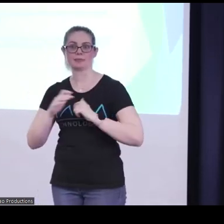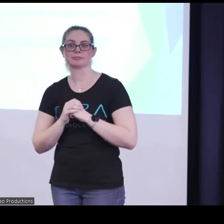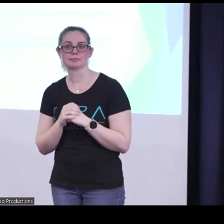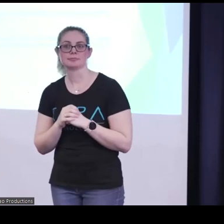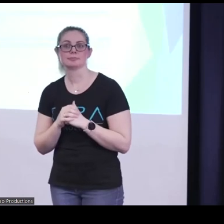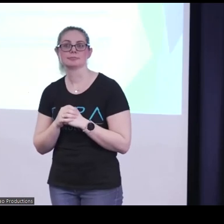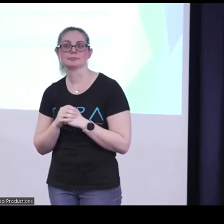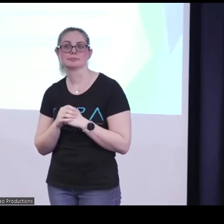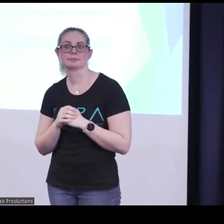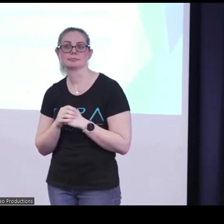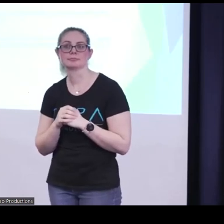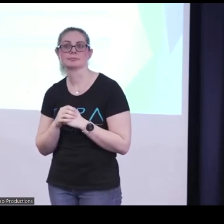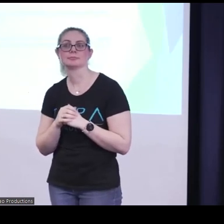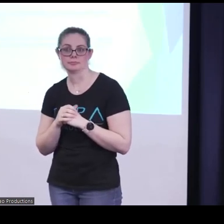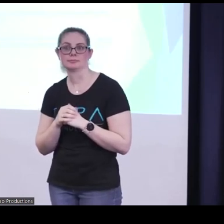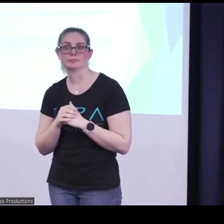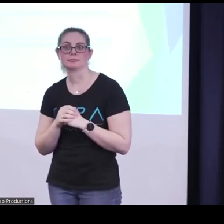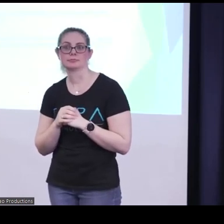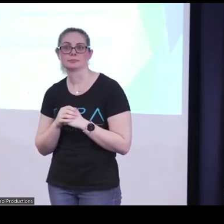So a deaf person within Victoria,